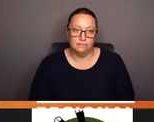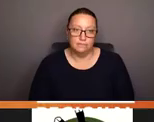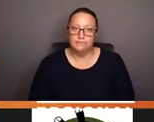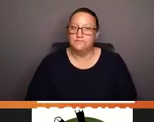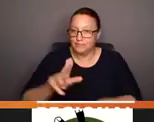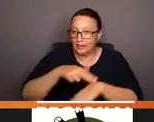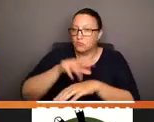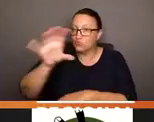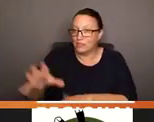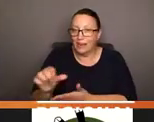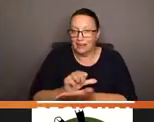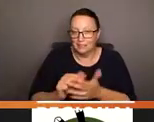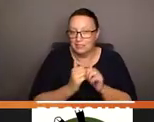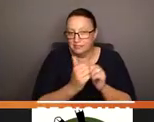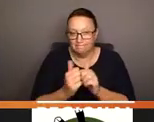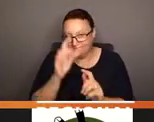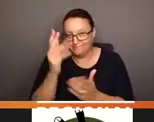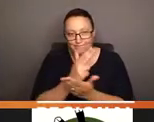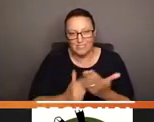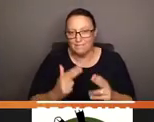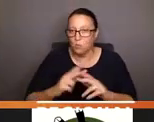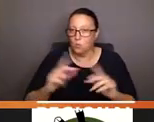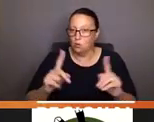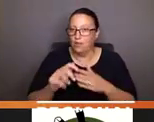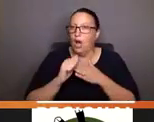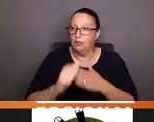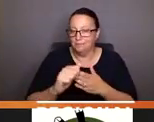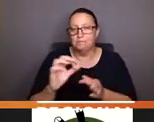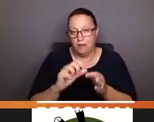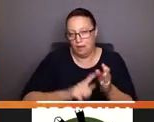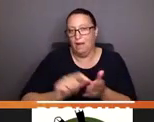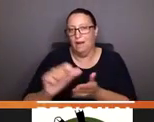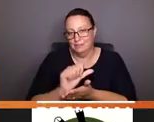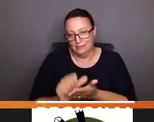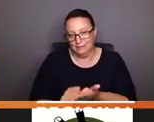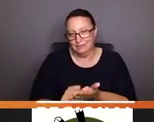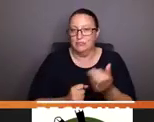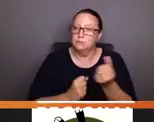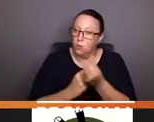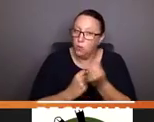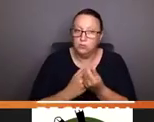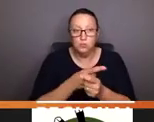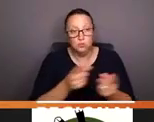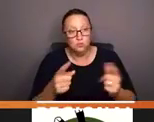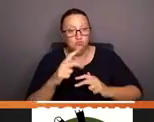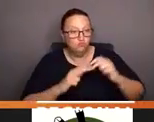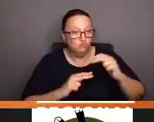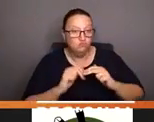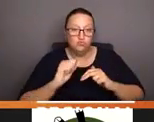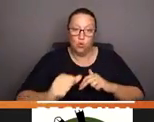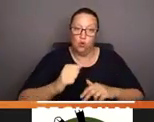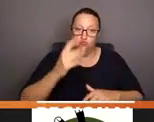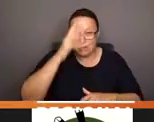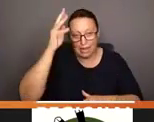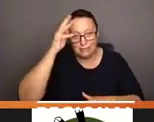National Regional Arts Fellowship is designed as an artist-led program. It supports the development of creative practice or professional development